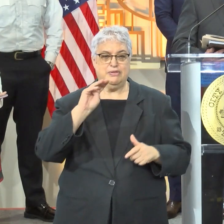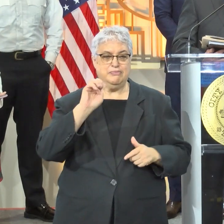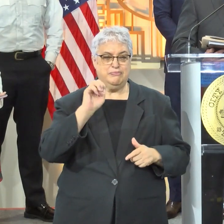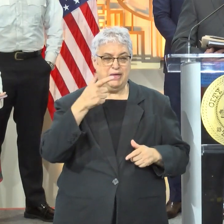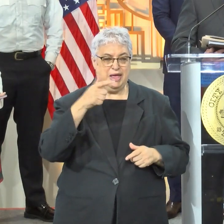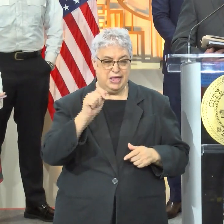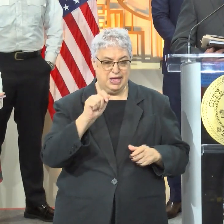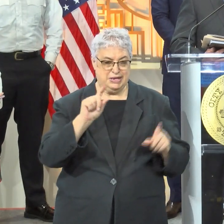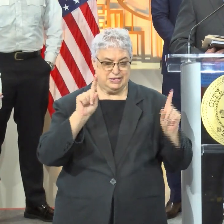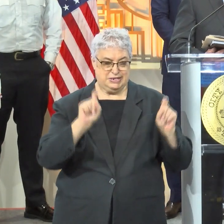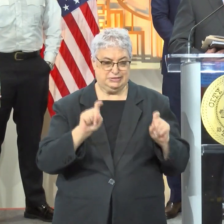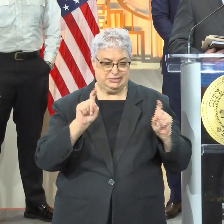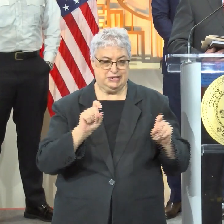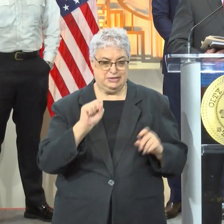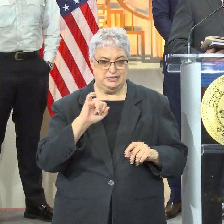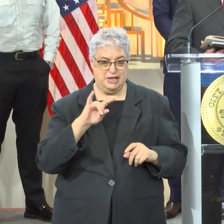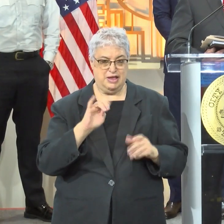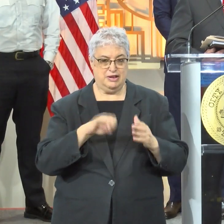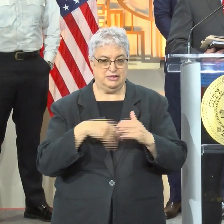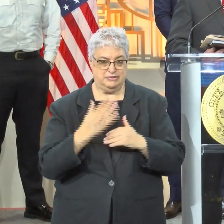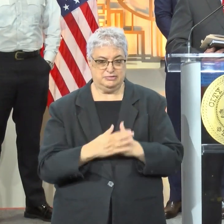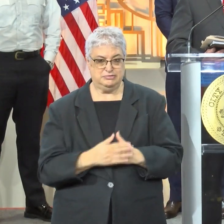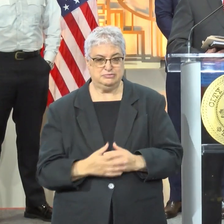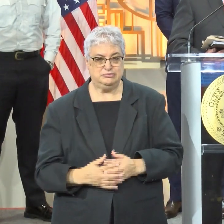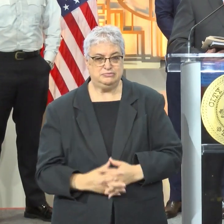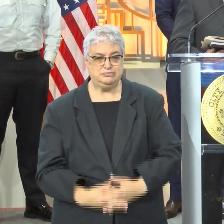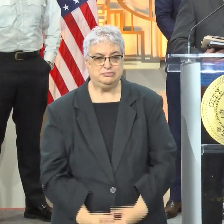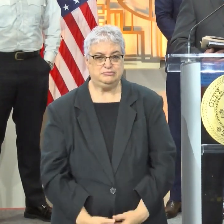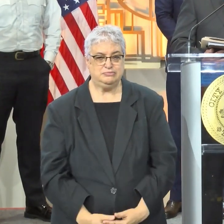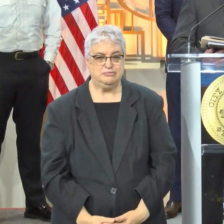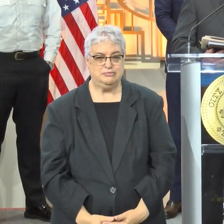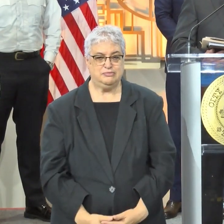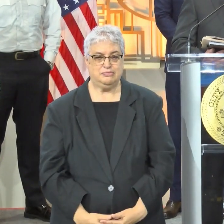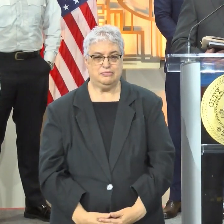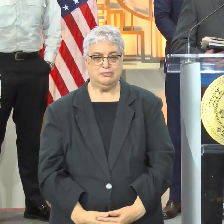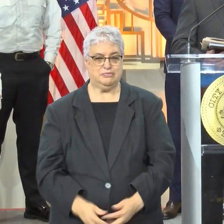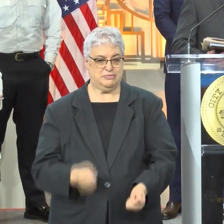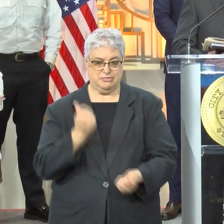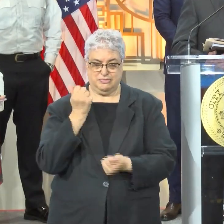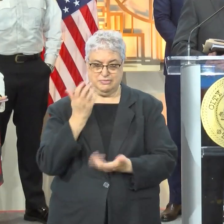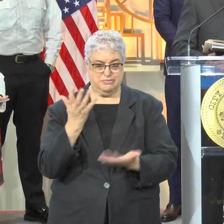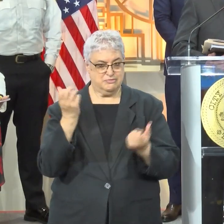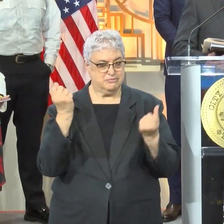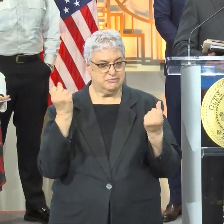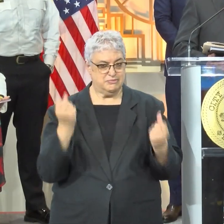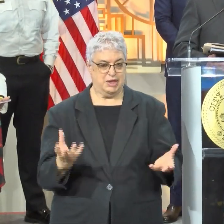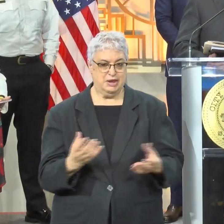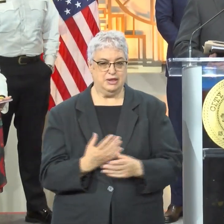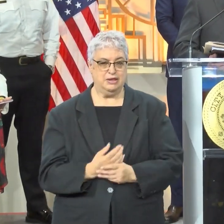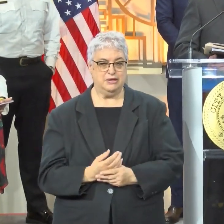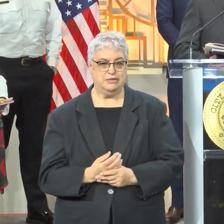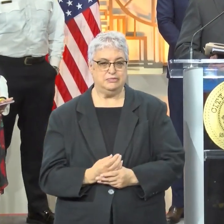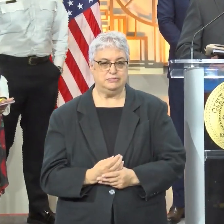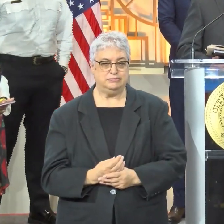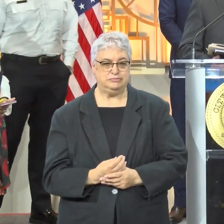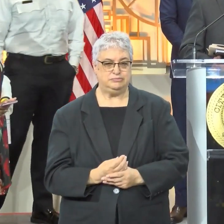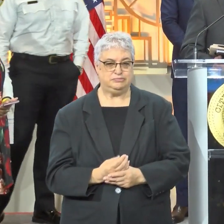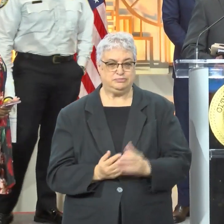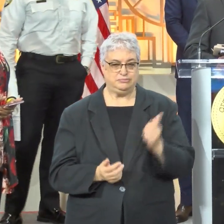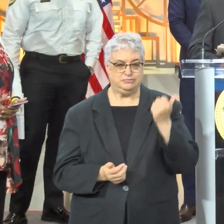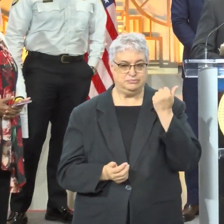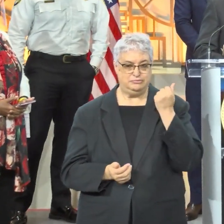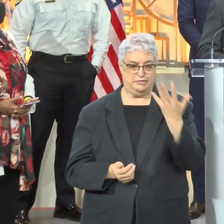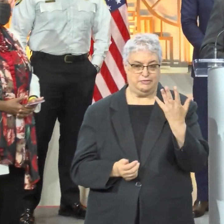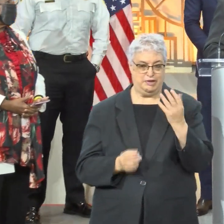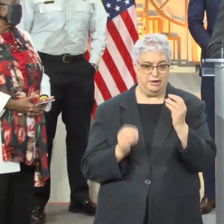testing sites. We can go to the next slide. We'll be able to show you the other test sites that are available across the city, and there's another 15